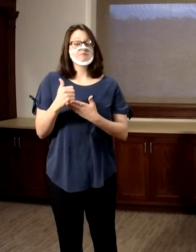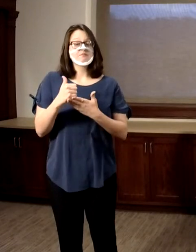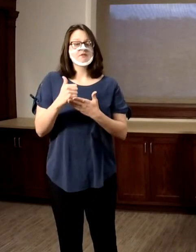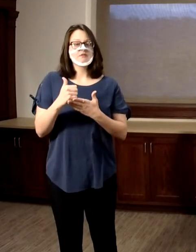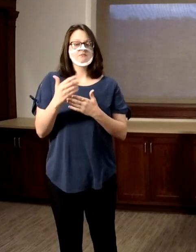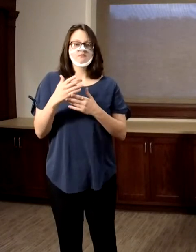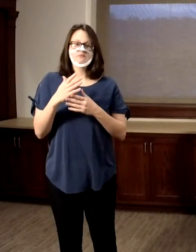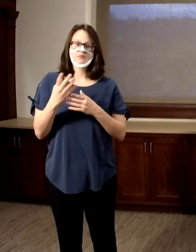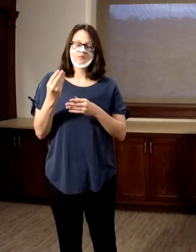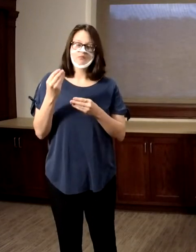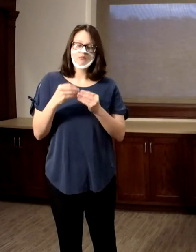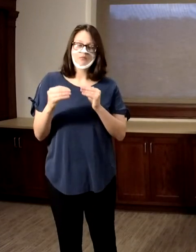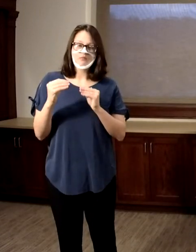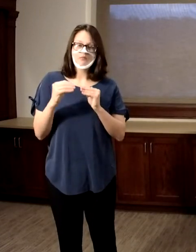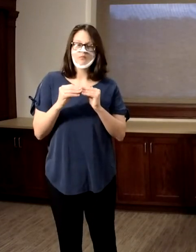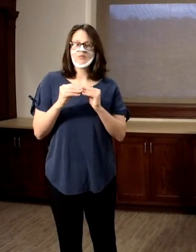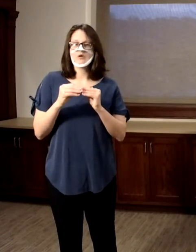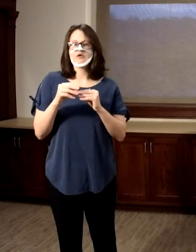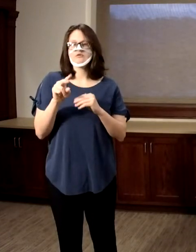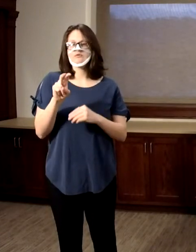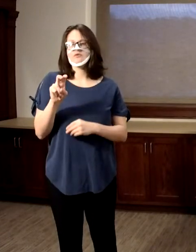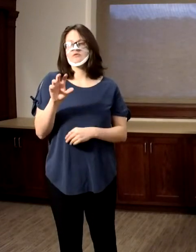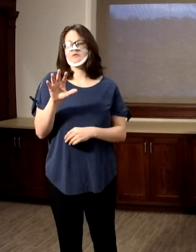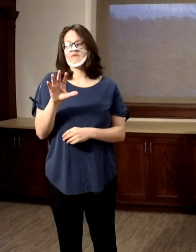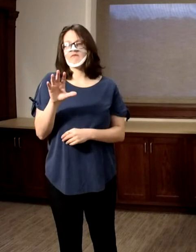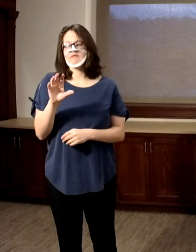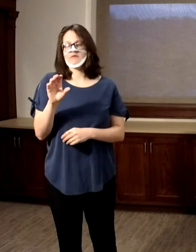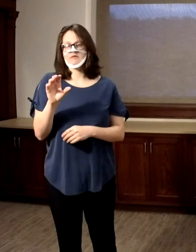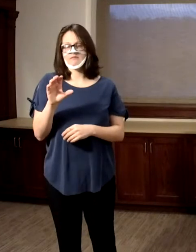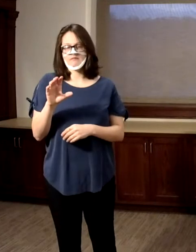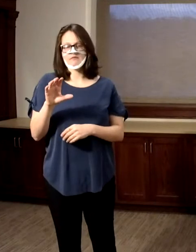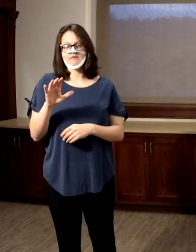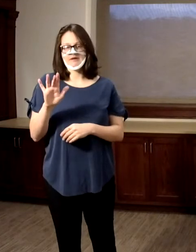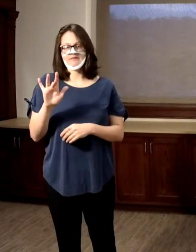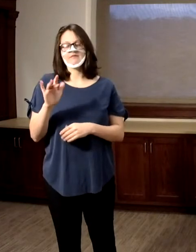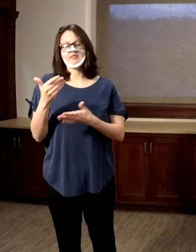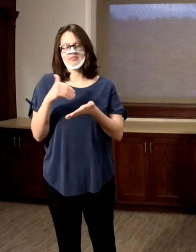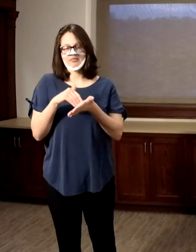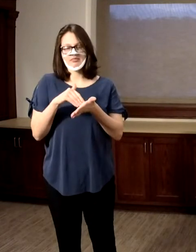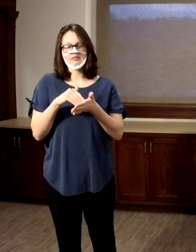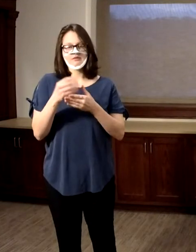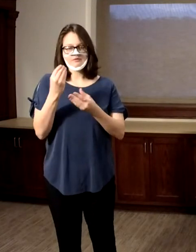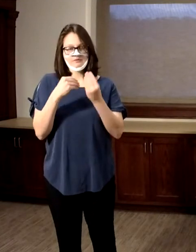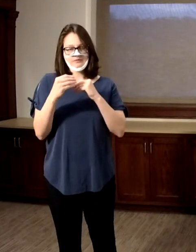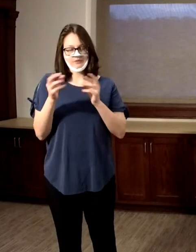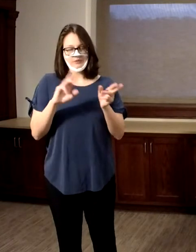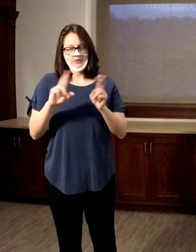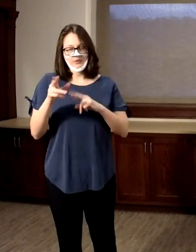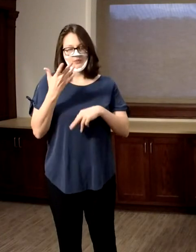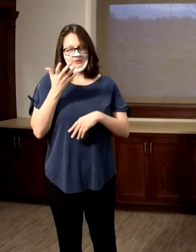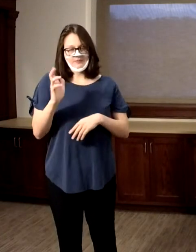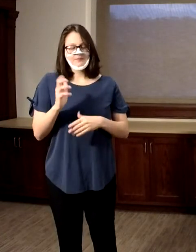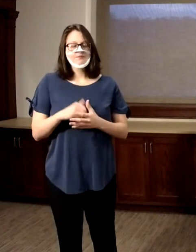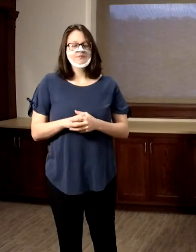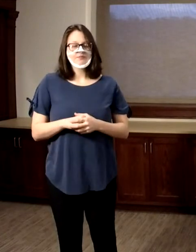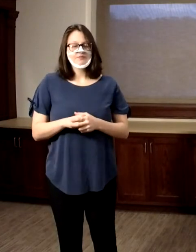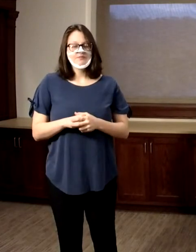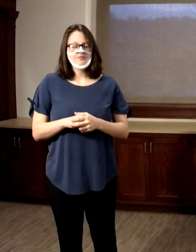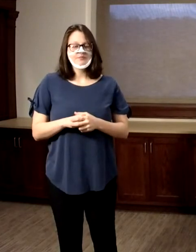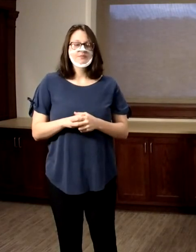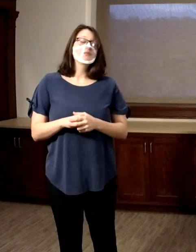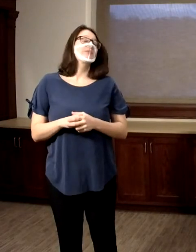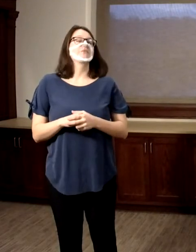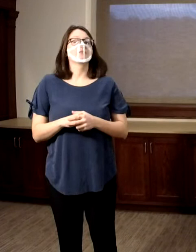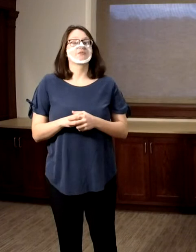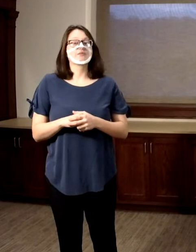125,000 ready-to-heat nutritious meals to families, and these meals supplement existing resources at the county, including those